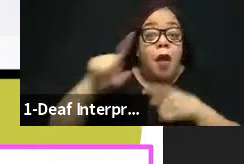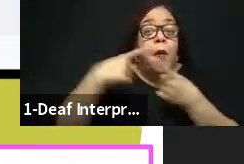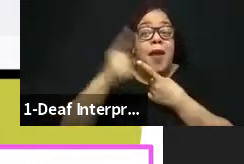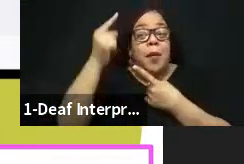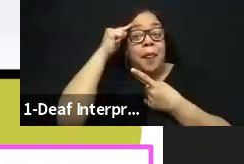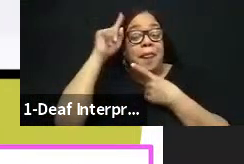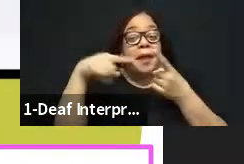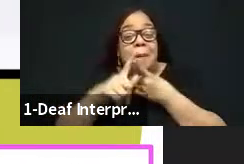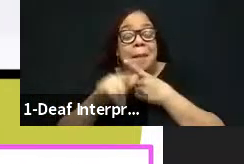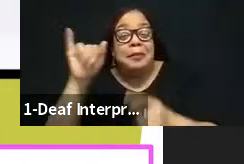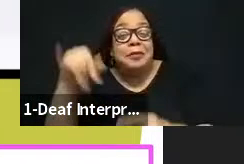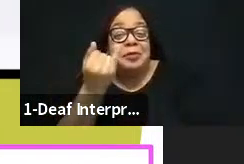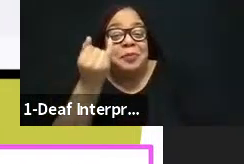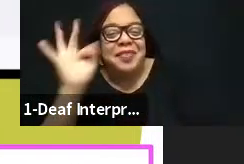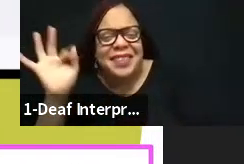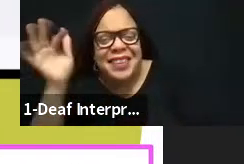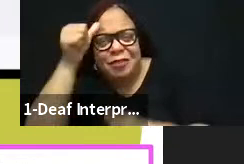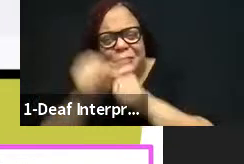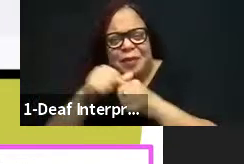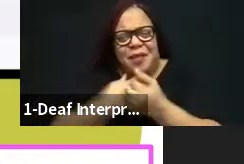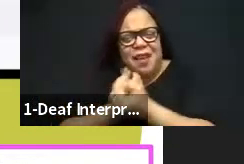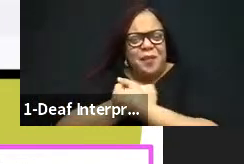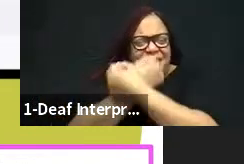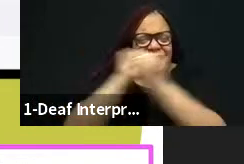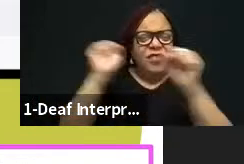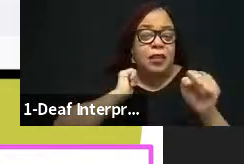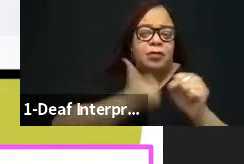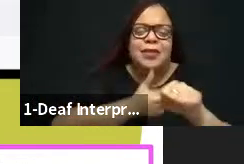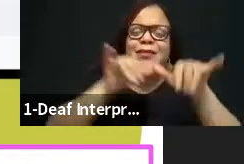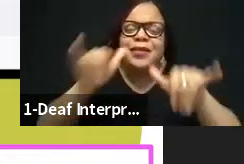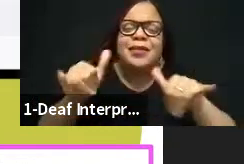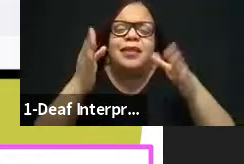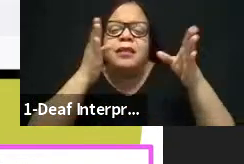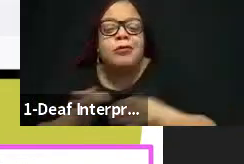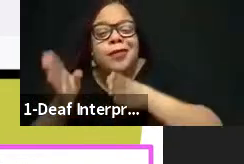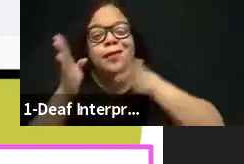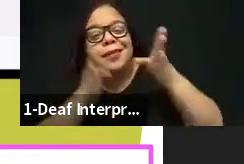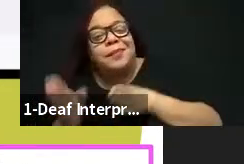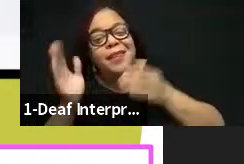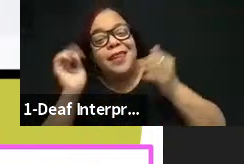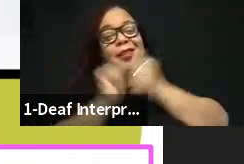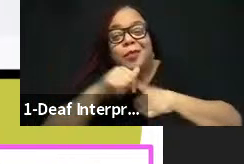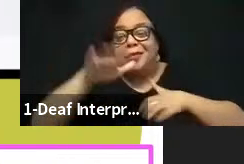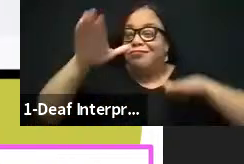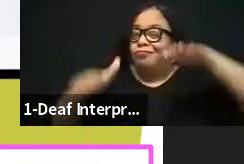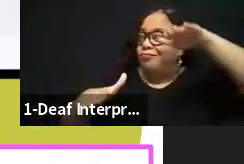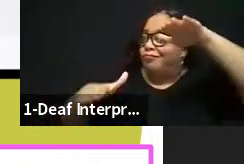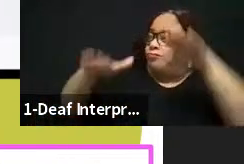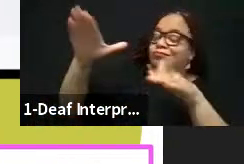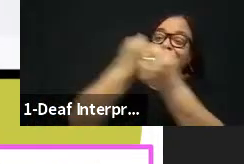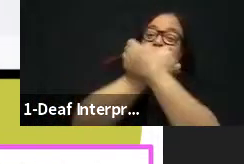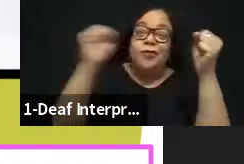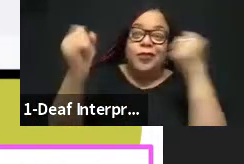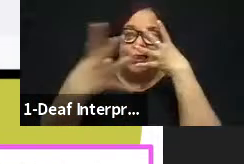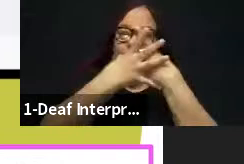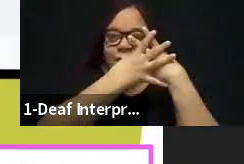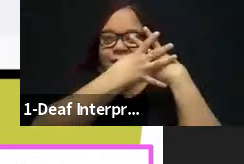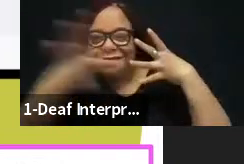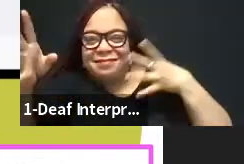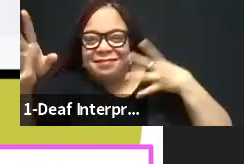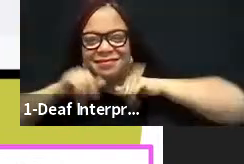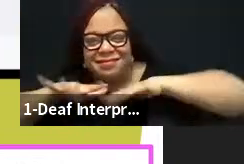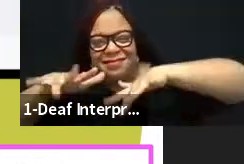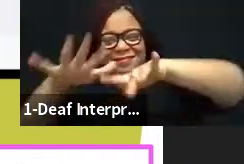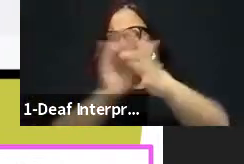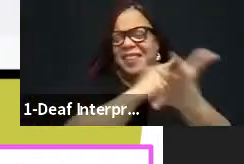believe, you dream, you move, you serve. For those who pass, for our culture, no one left behind, we can be sure. We stand,